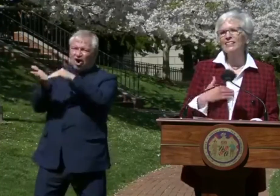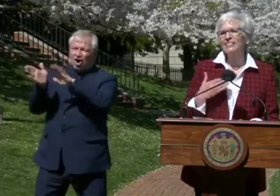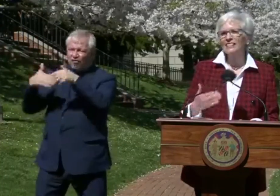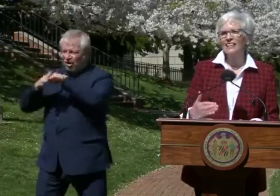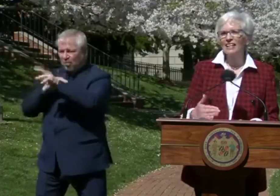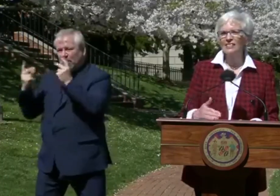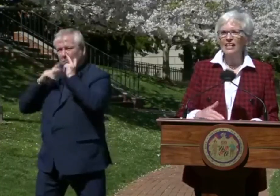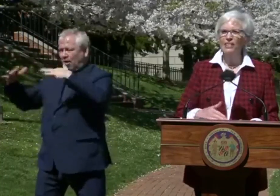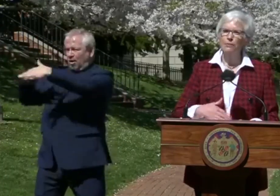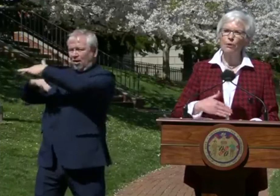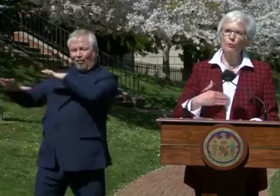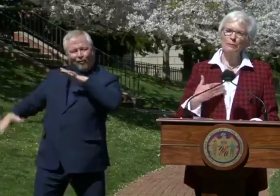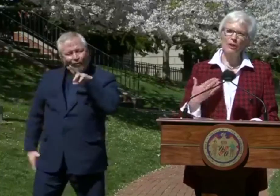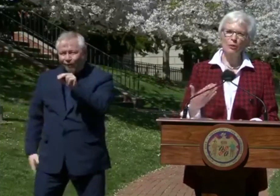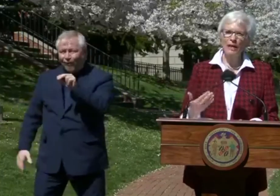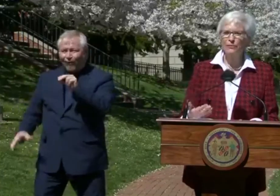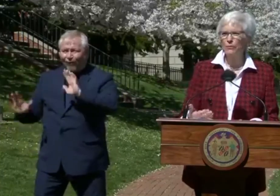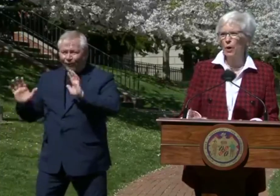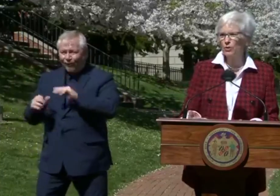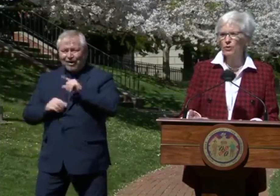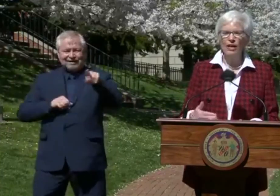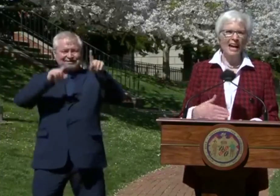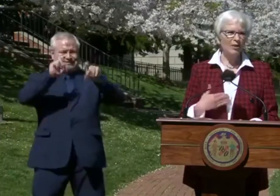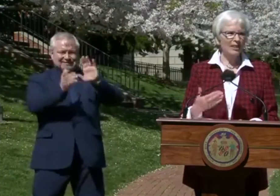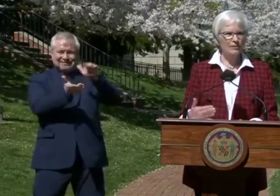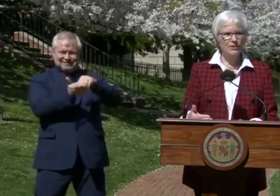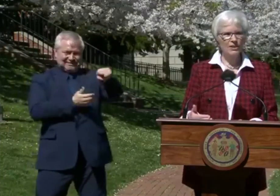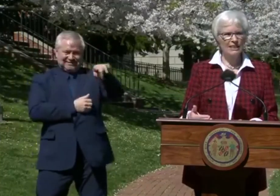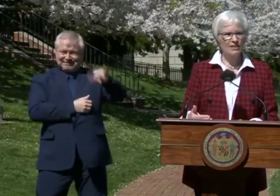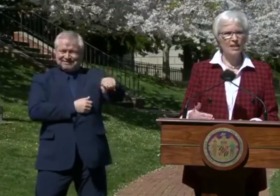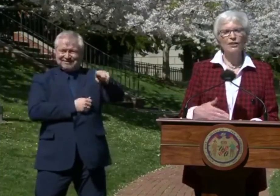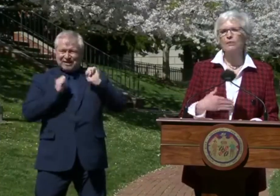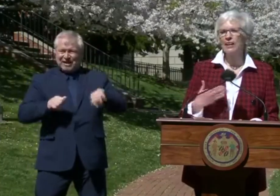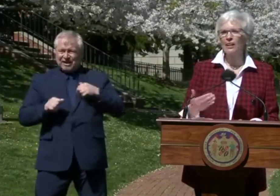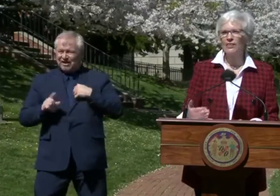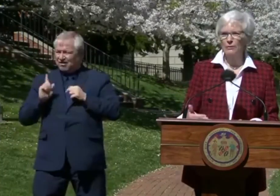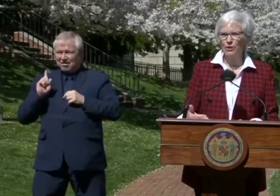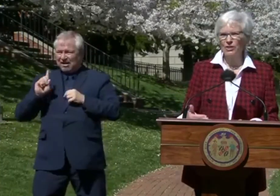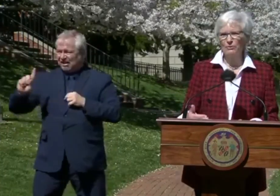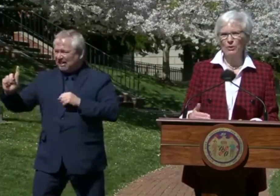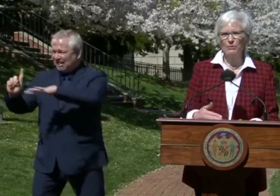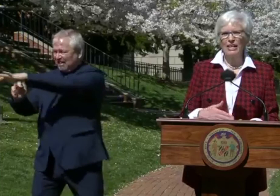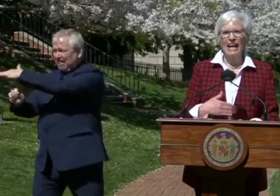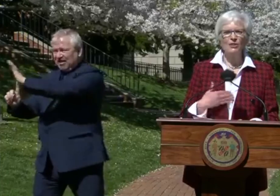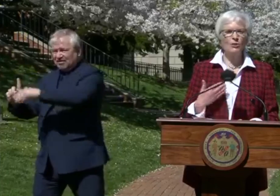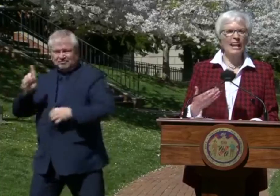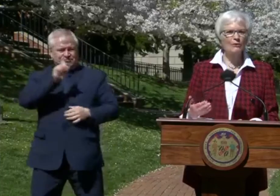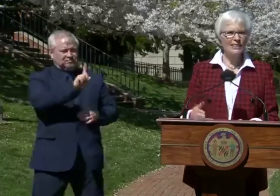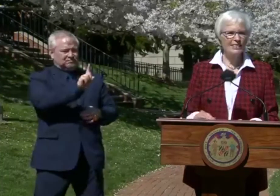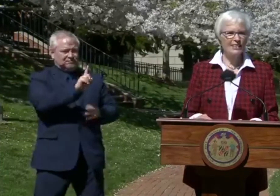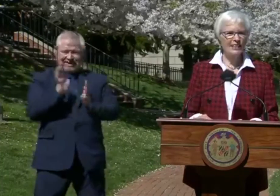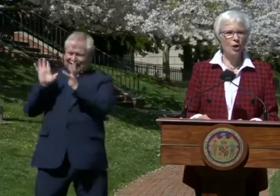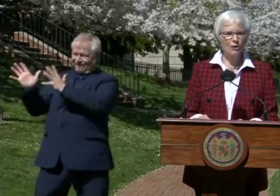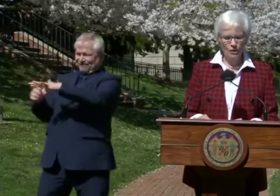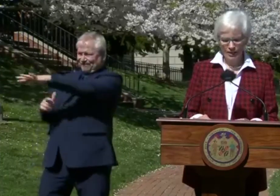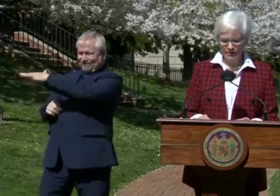of these test sites is to pull people away from those healthcare facilities, to spare the emergency rooms, and to allow for